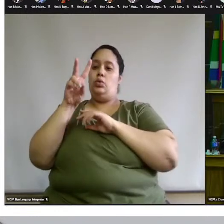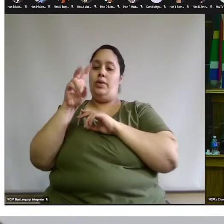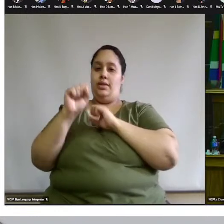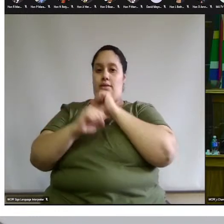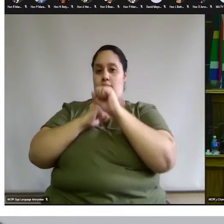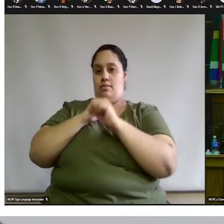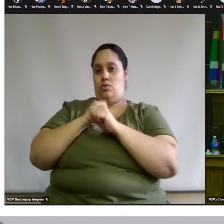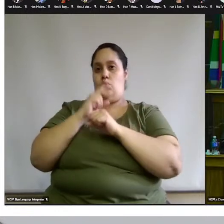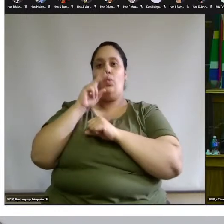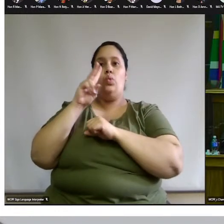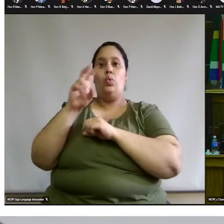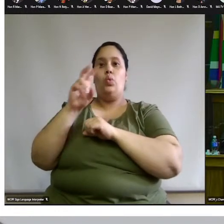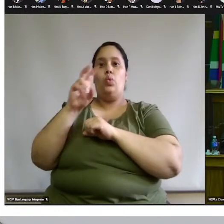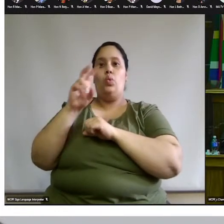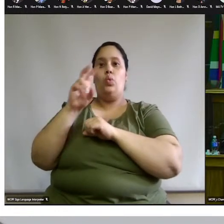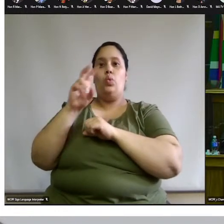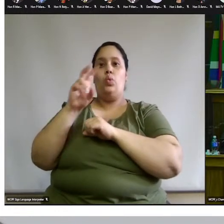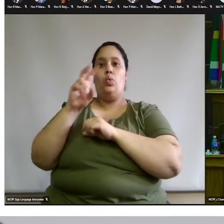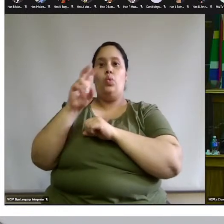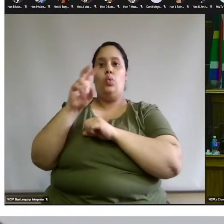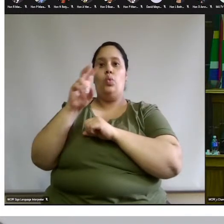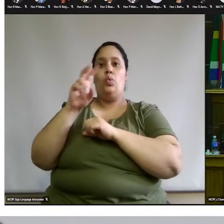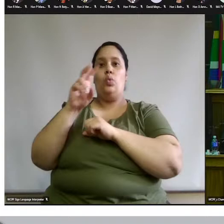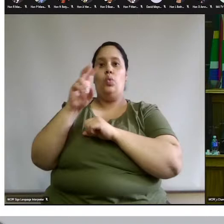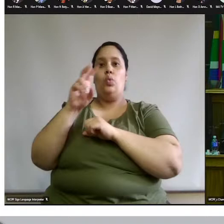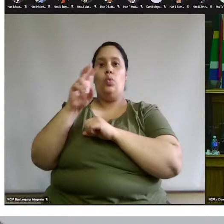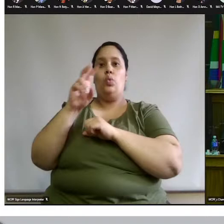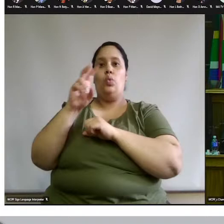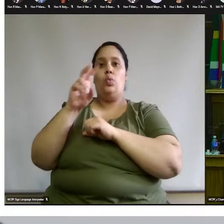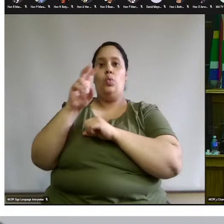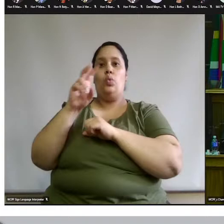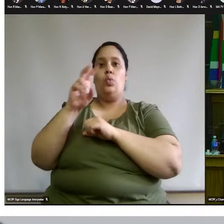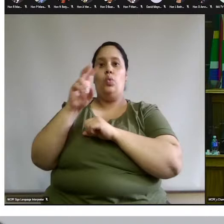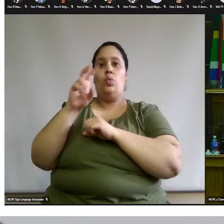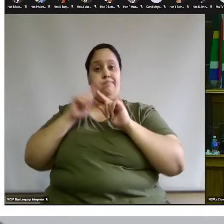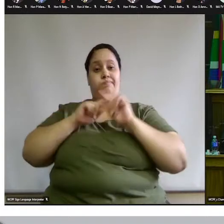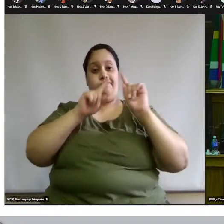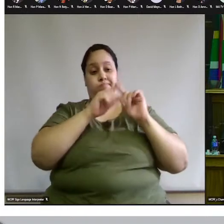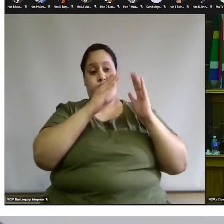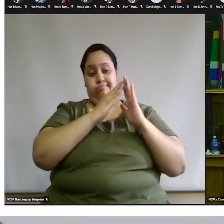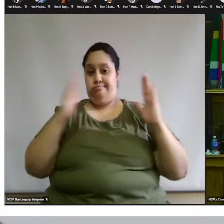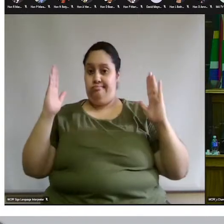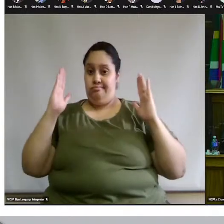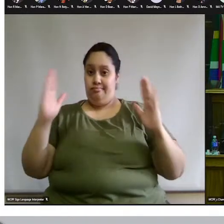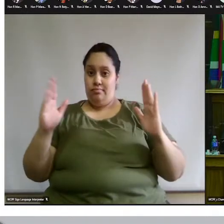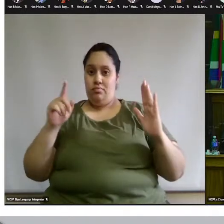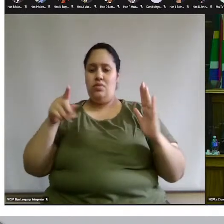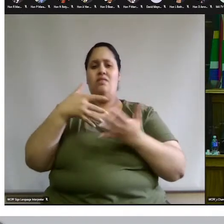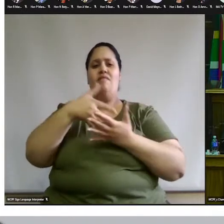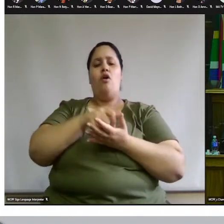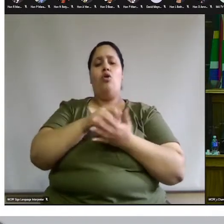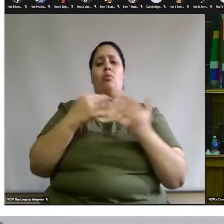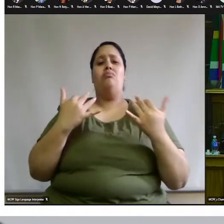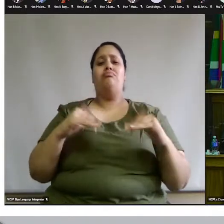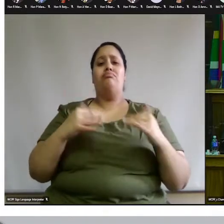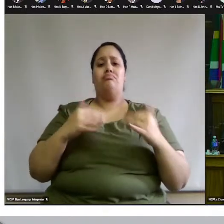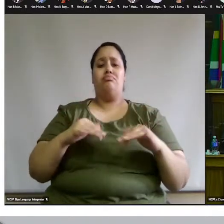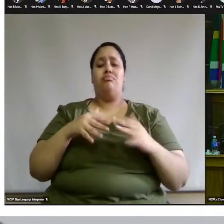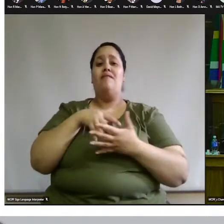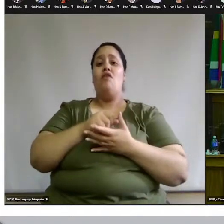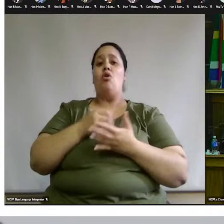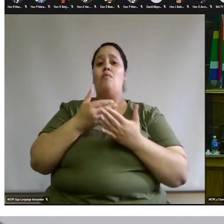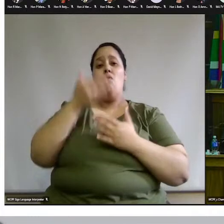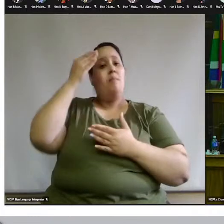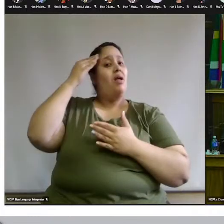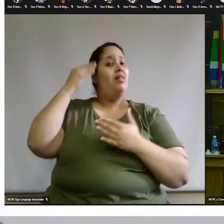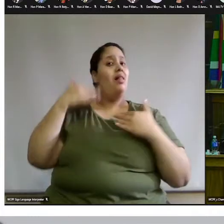old. Young people of these ages are vulnerable to mental health